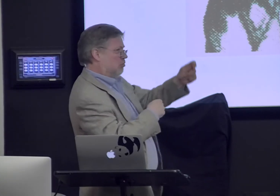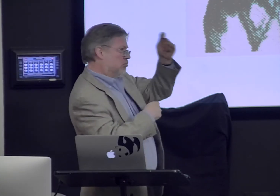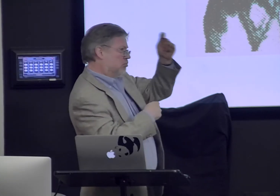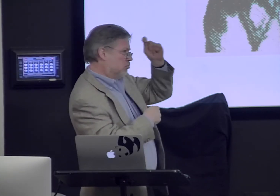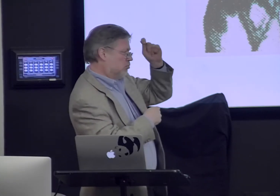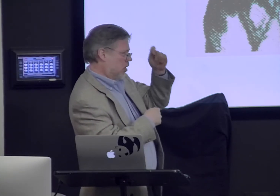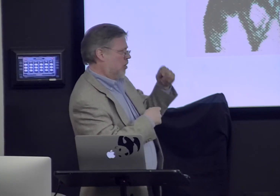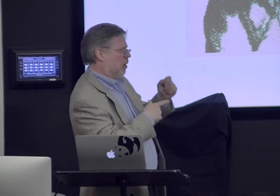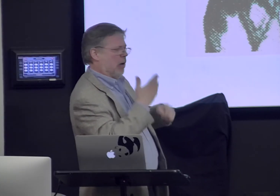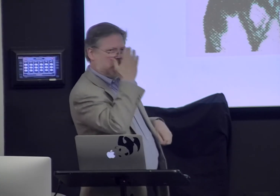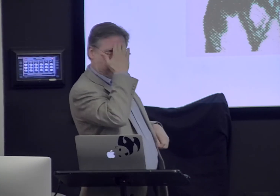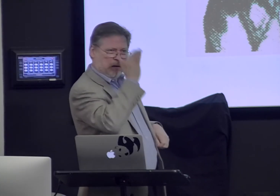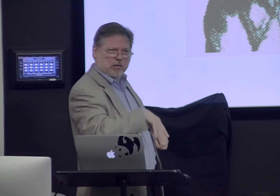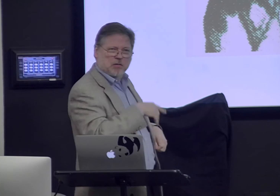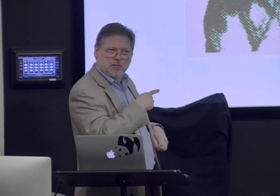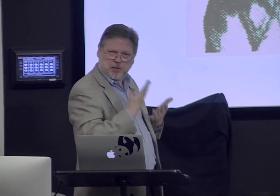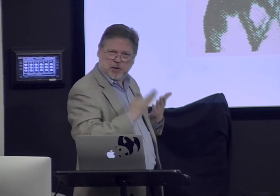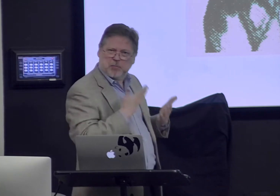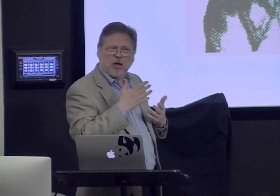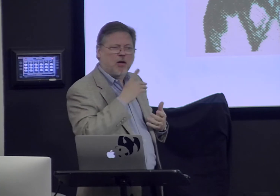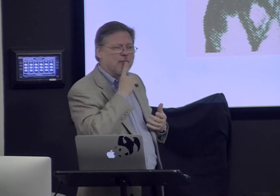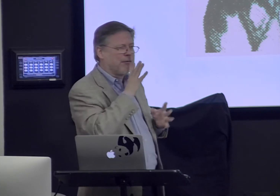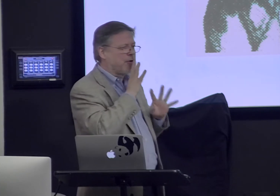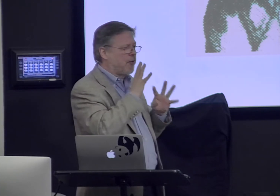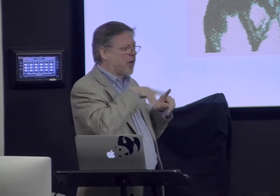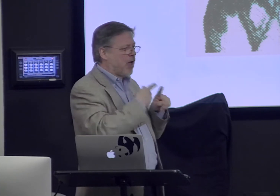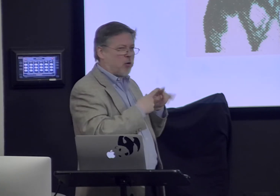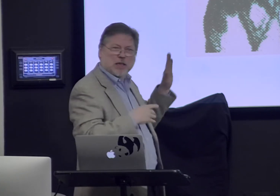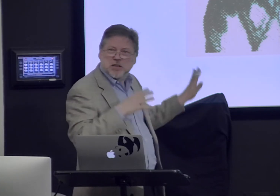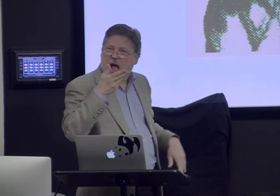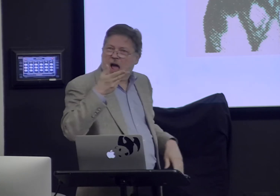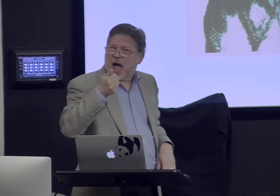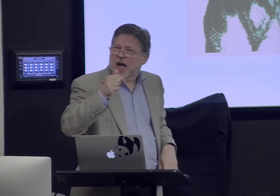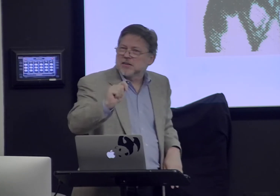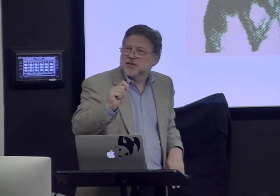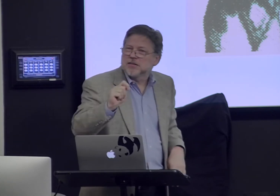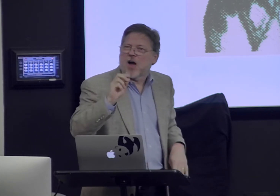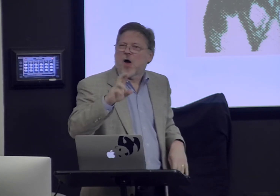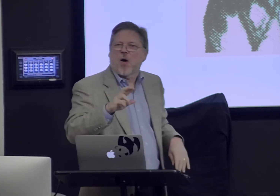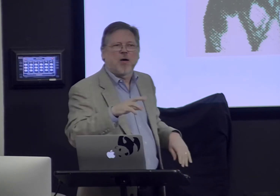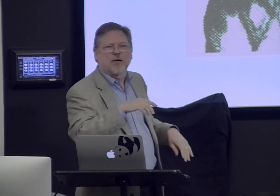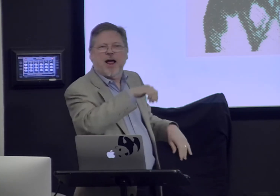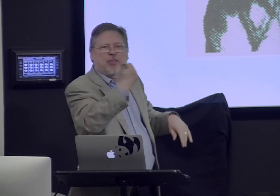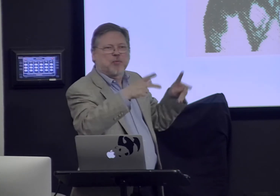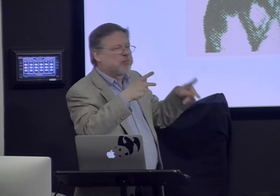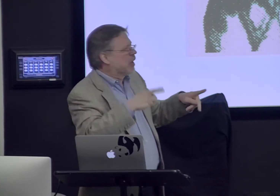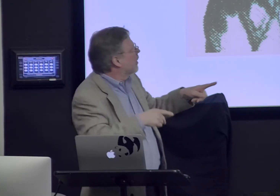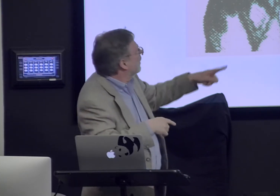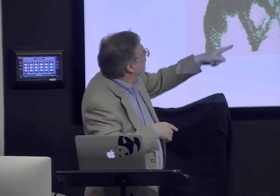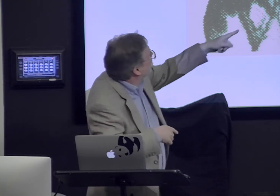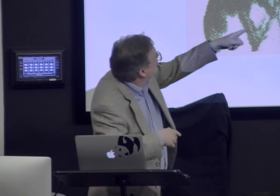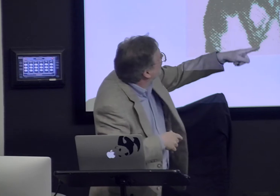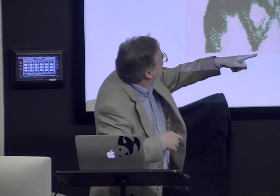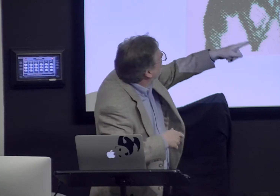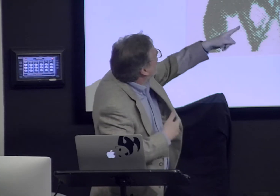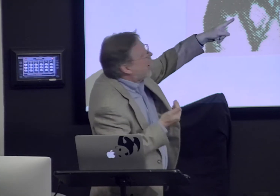Now, another thing that you can derive from this, or get from this, is that this person may have been talking about